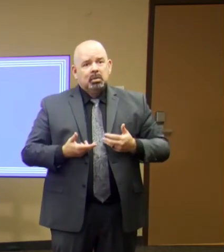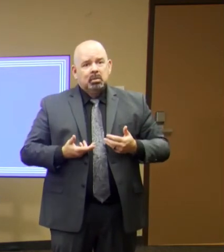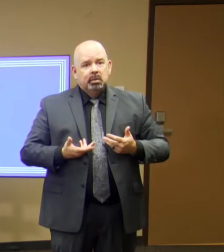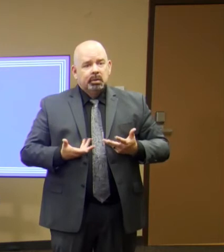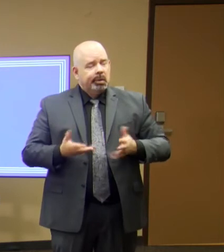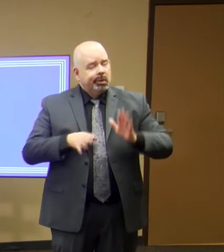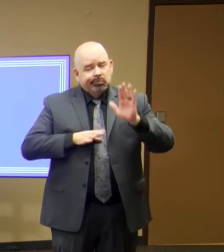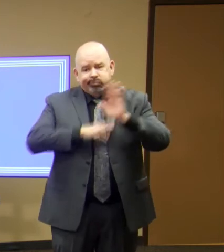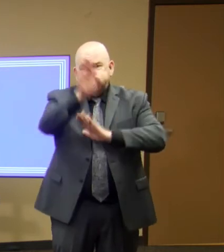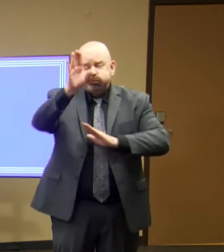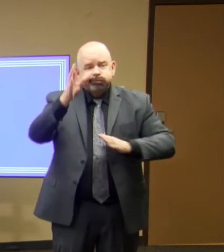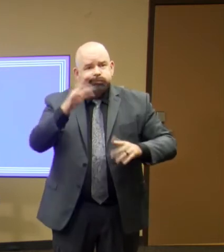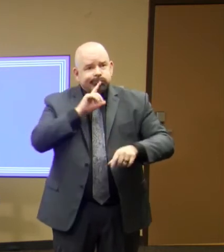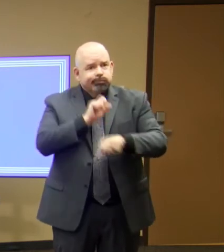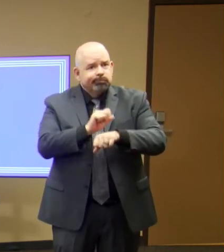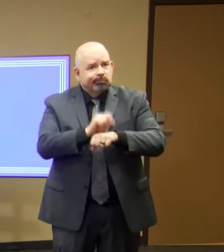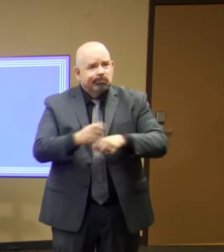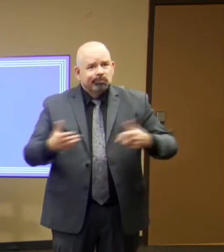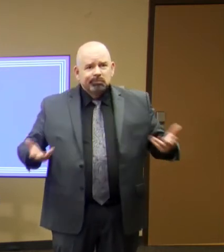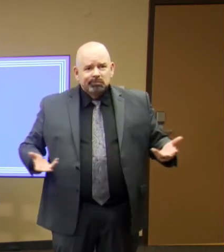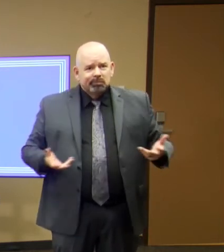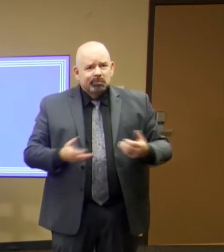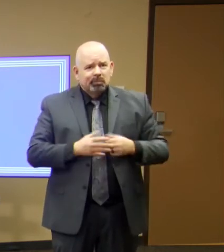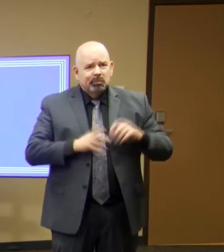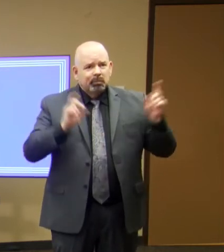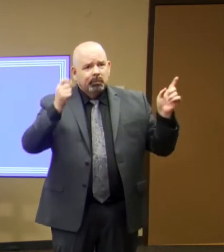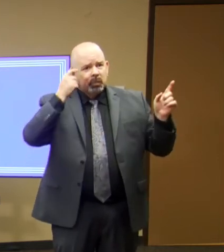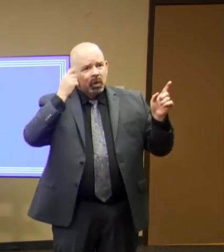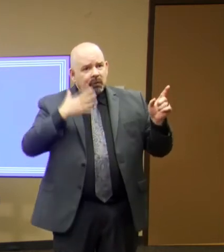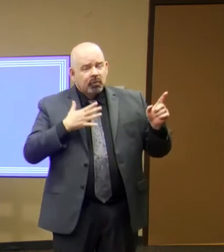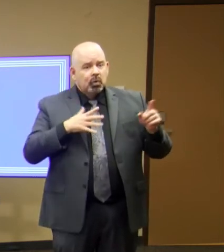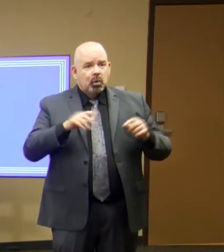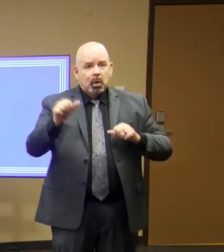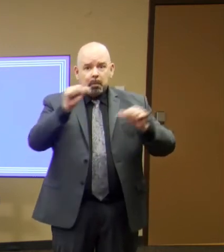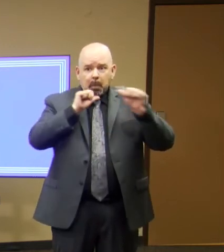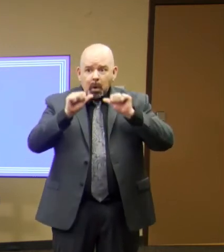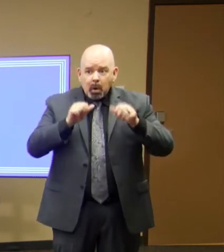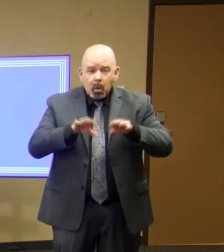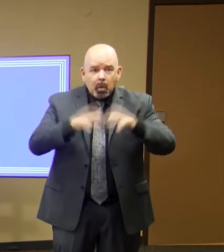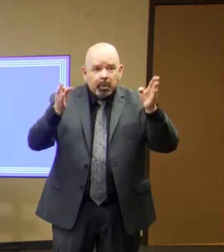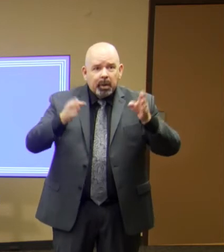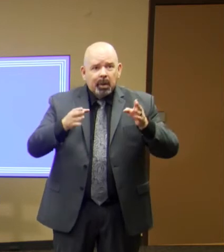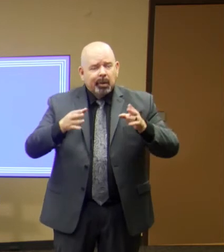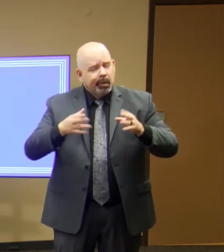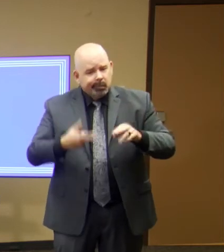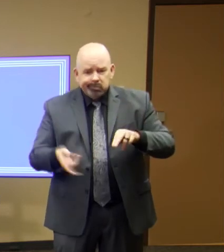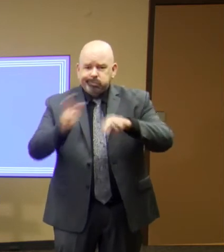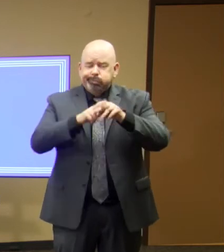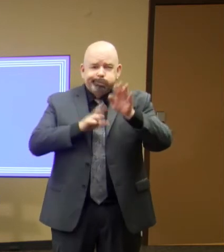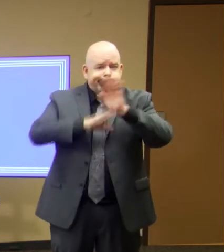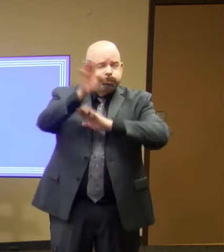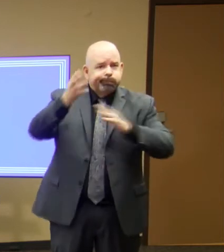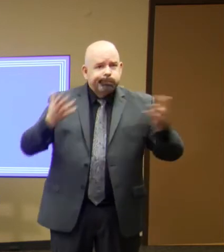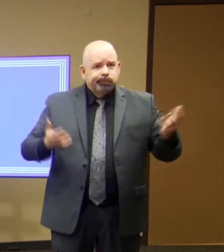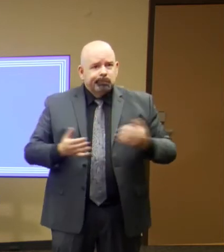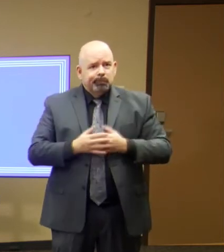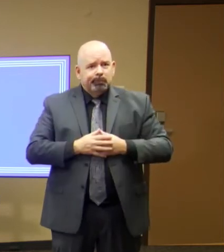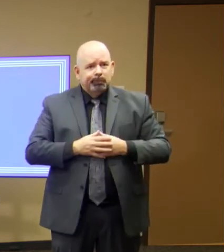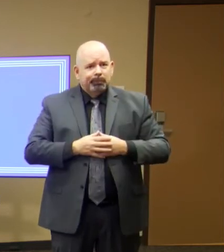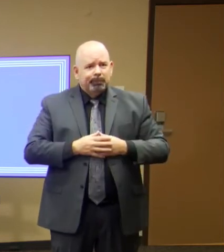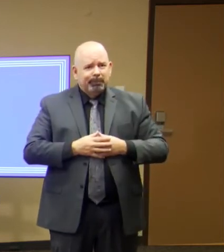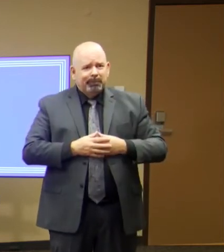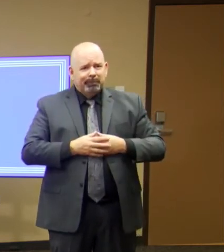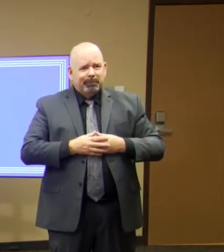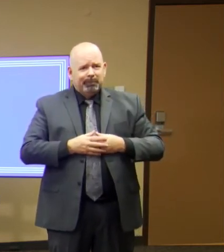capacity. These half measures don't work. It's time to follow the doctors and for us in government to